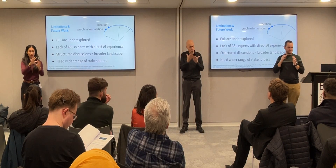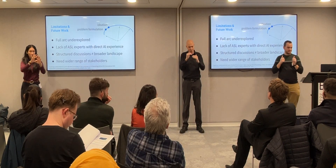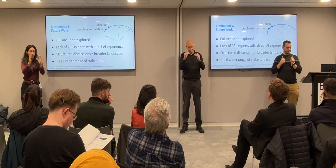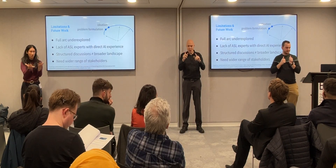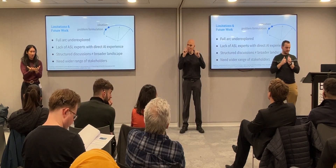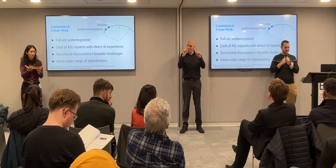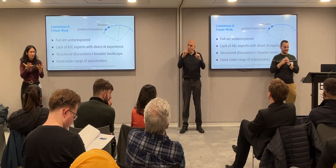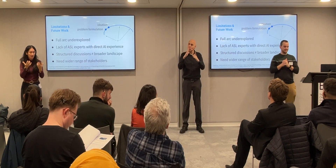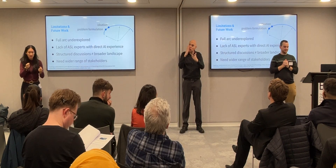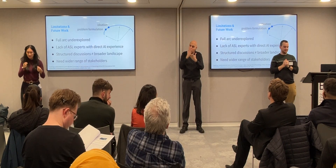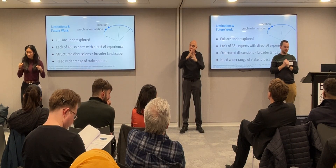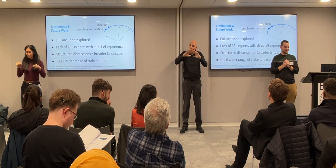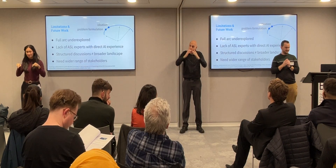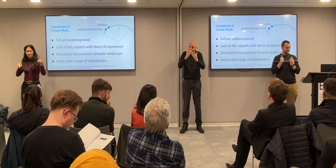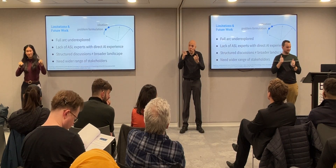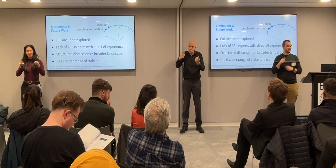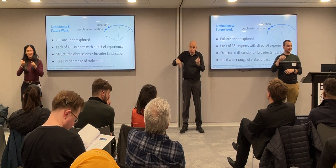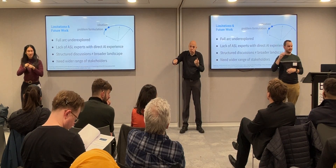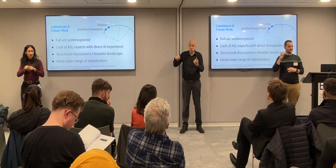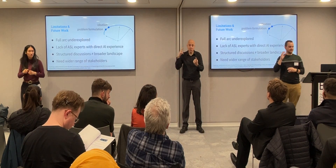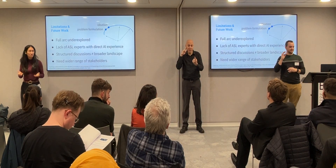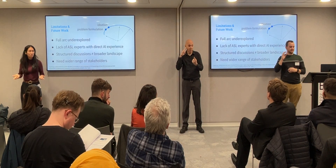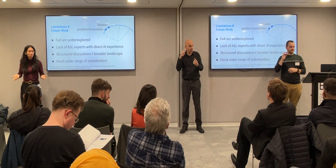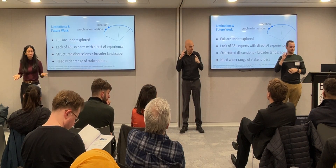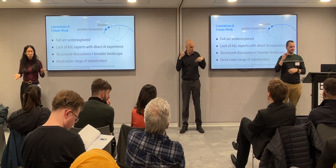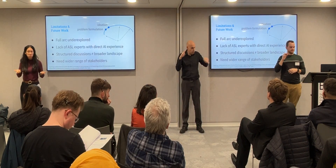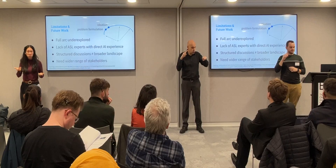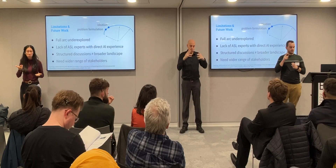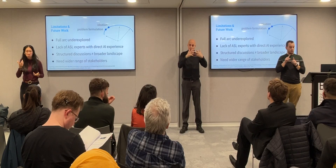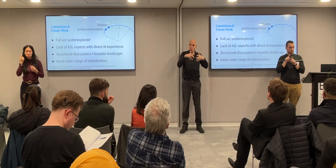getting? Was it equitable?